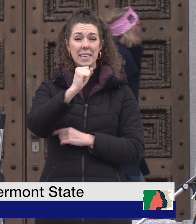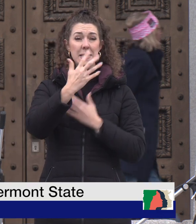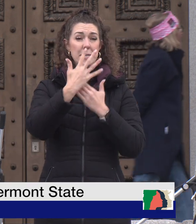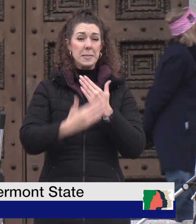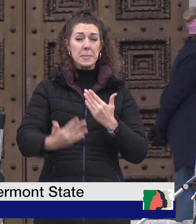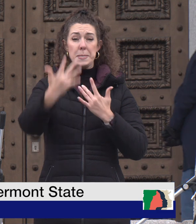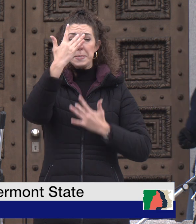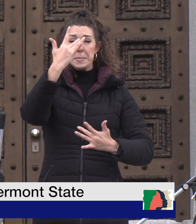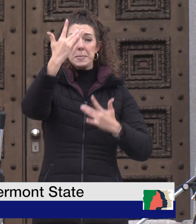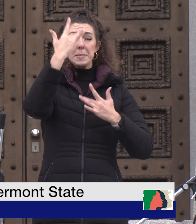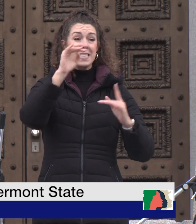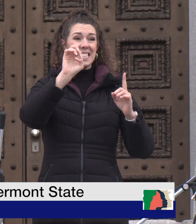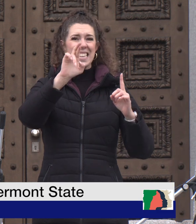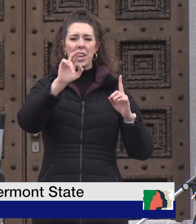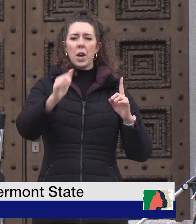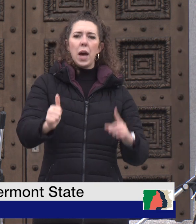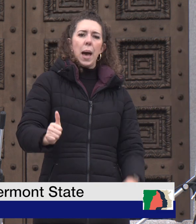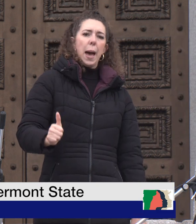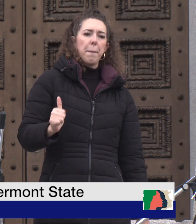the emergency room